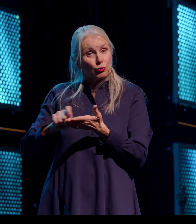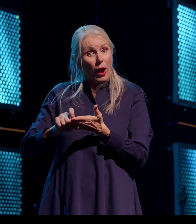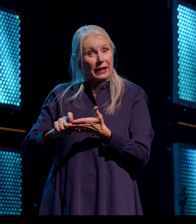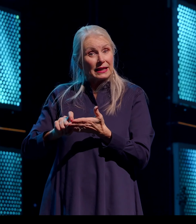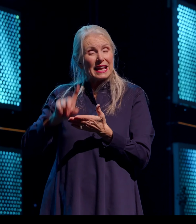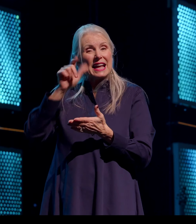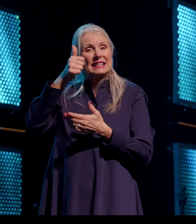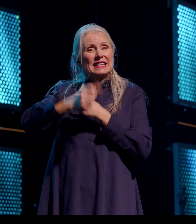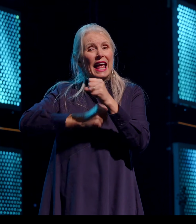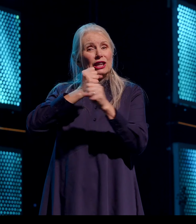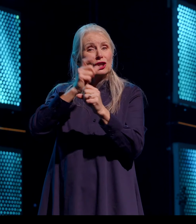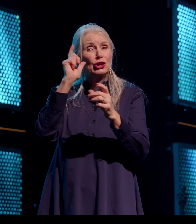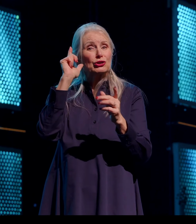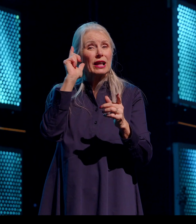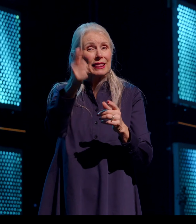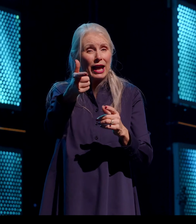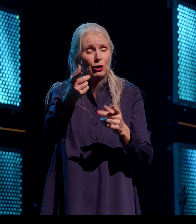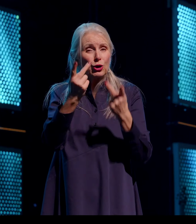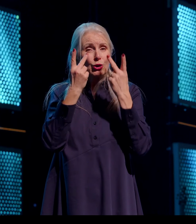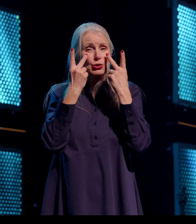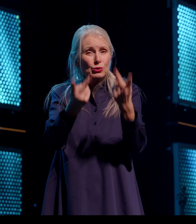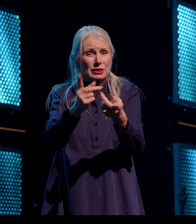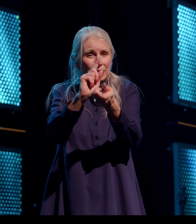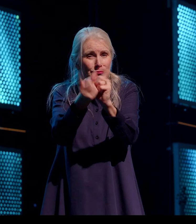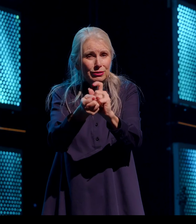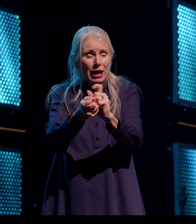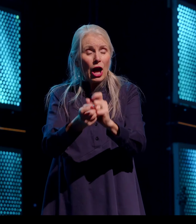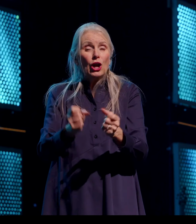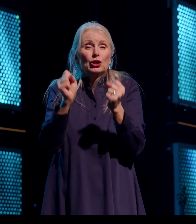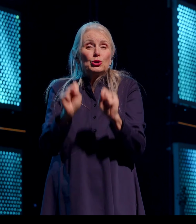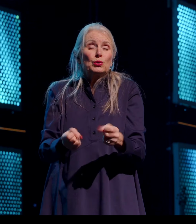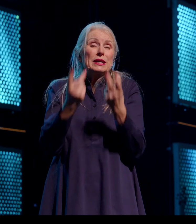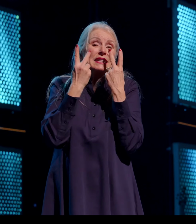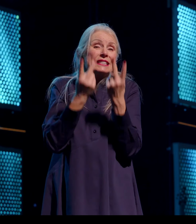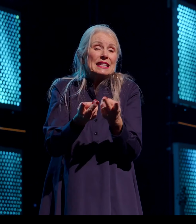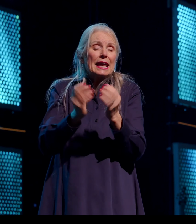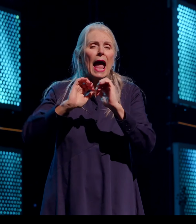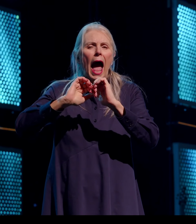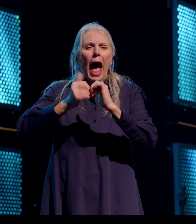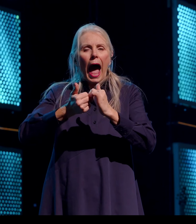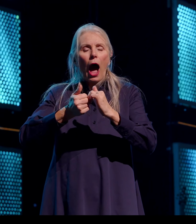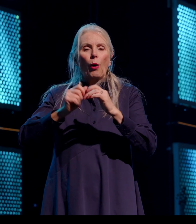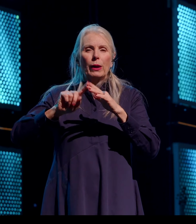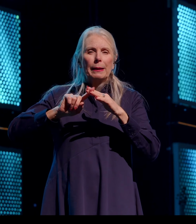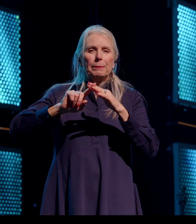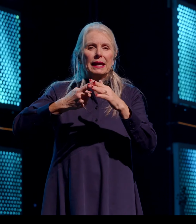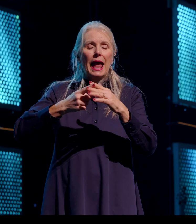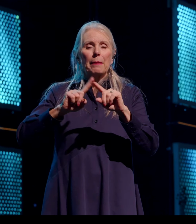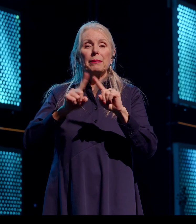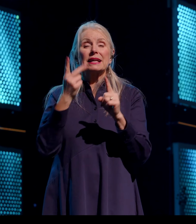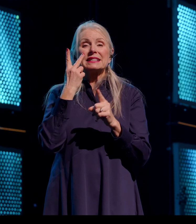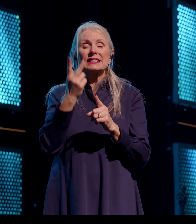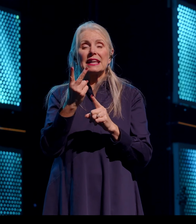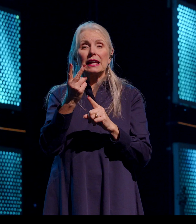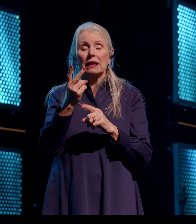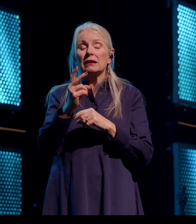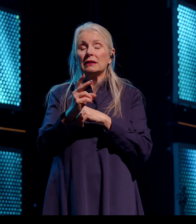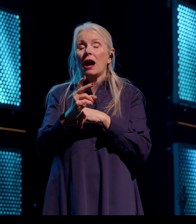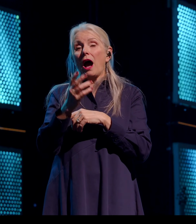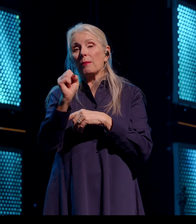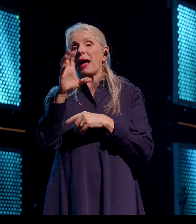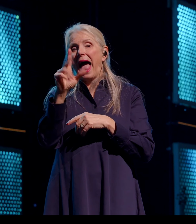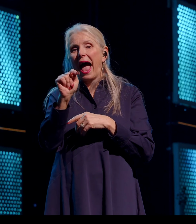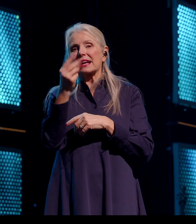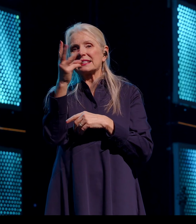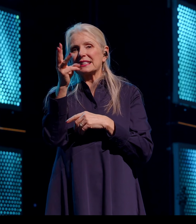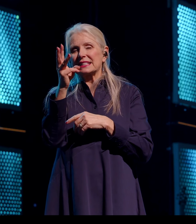later. Now, we can see how the church began. I kind of briefly talked about this in the fall, but let's look at Acts 16, 6 through 10, because here's